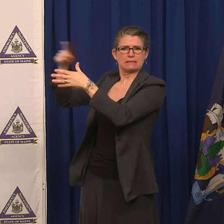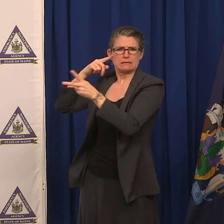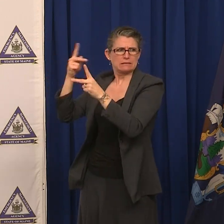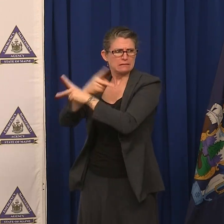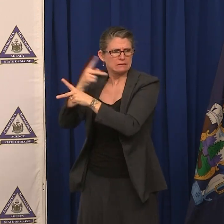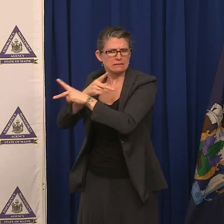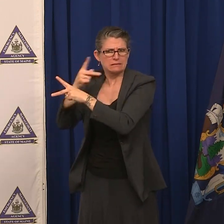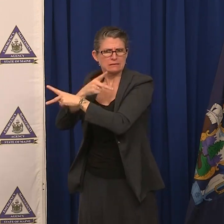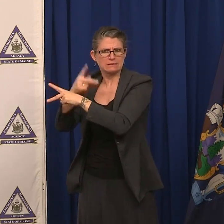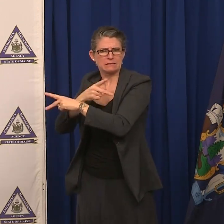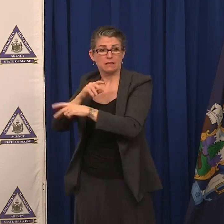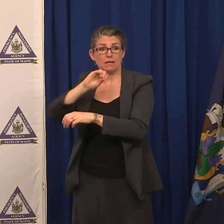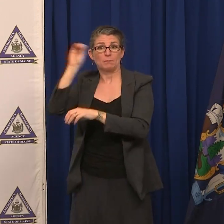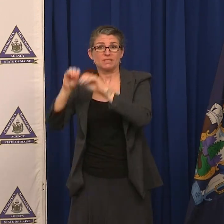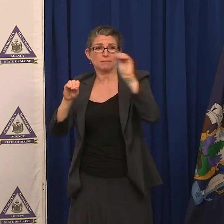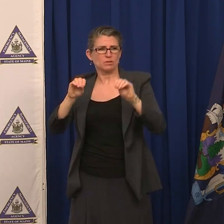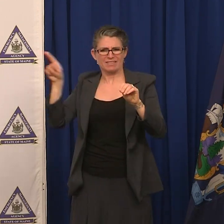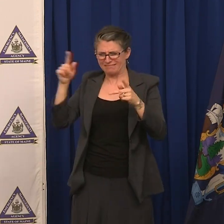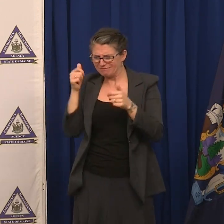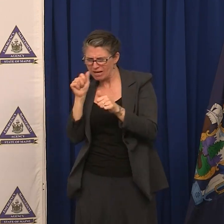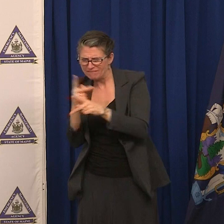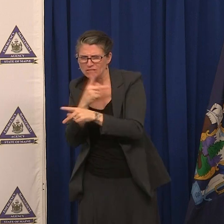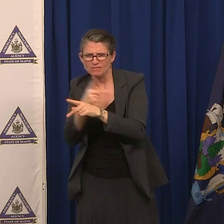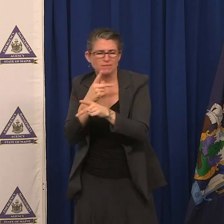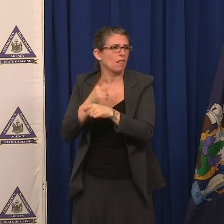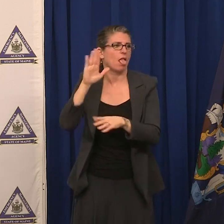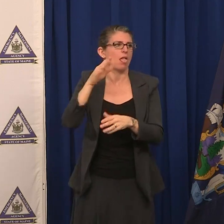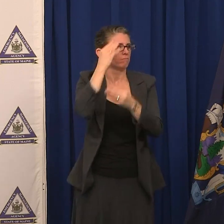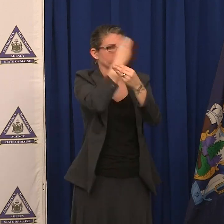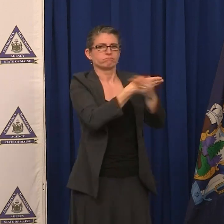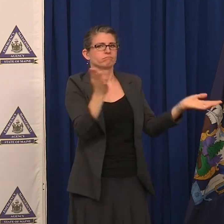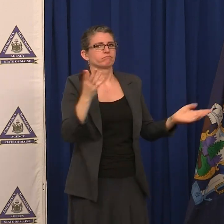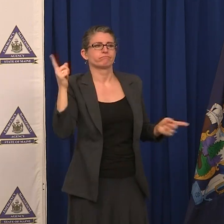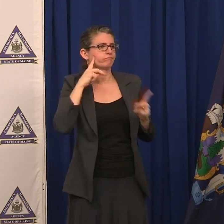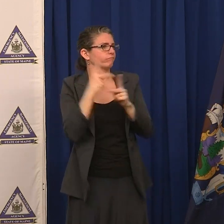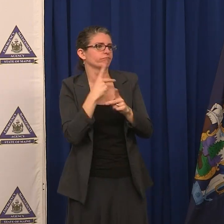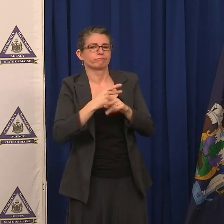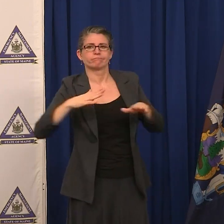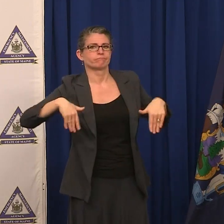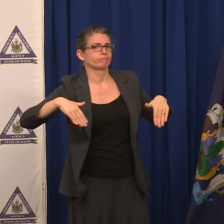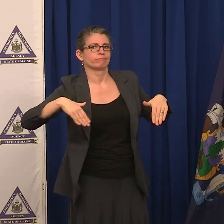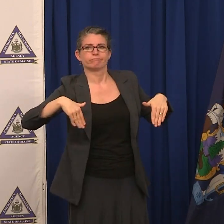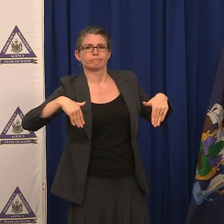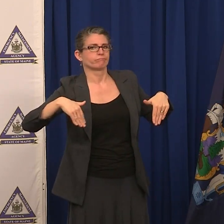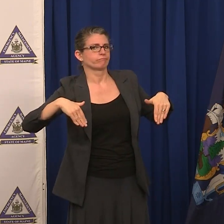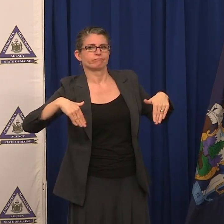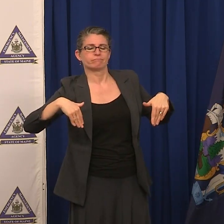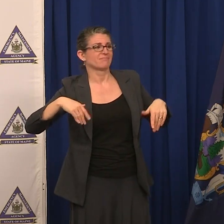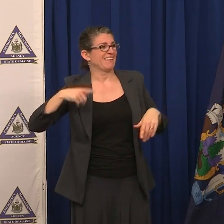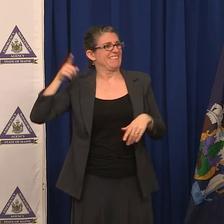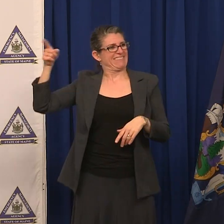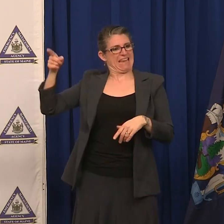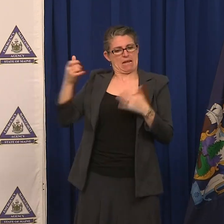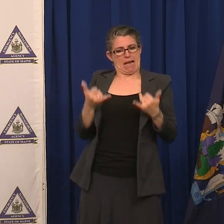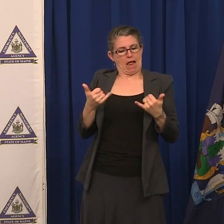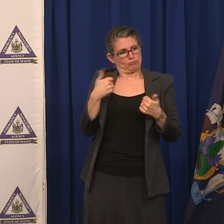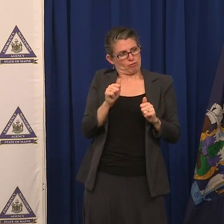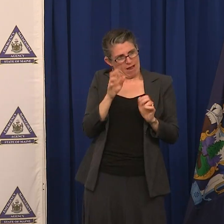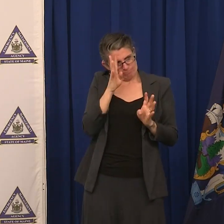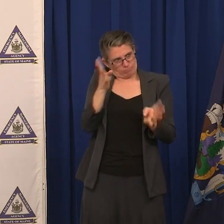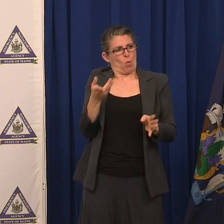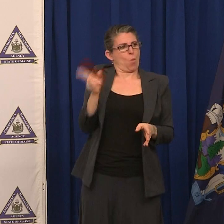for measles, but because of the newness of COVID-19, those models really haven't been developed. So that's why when we do our